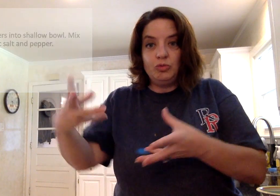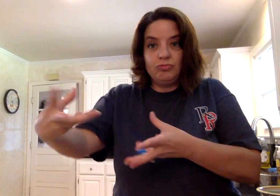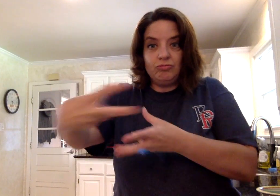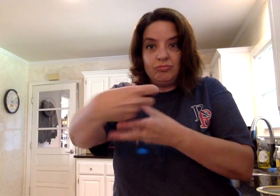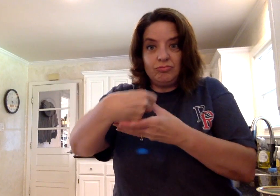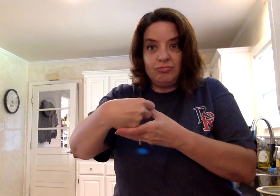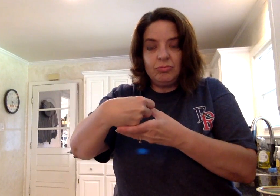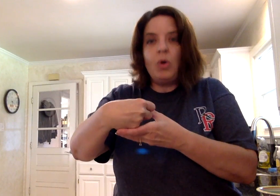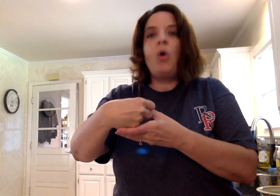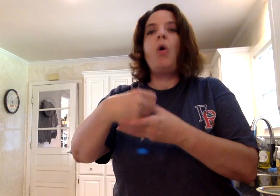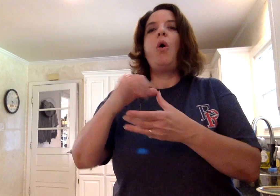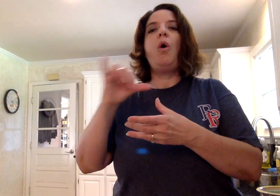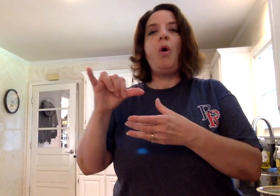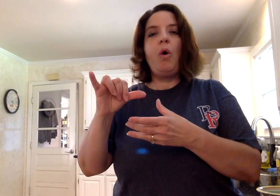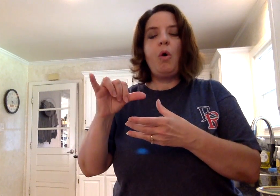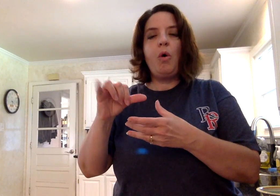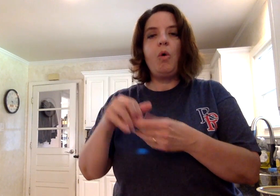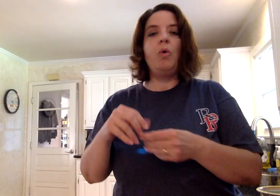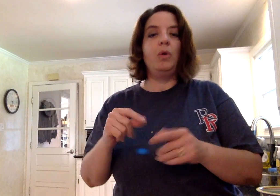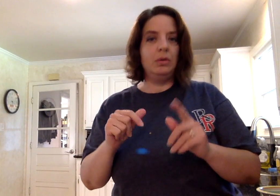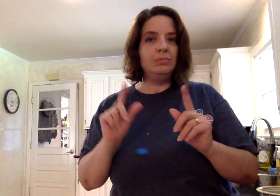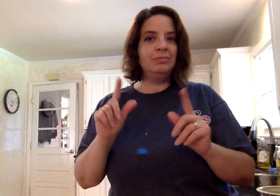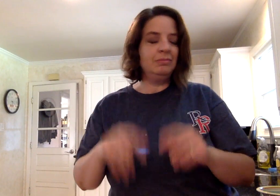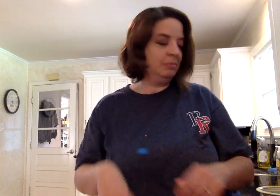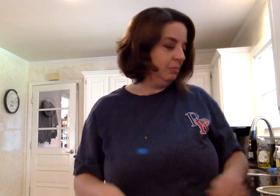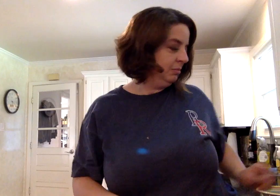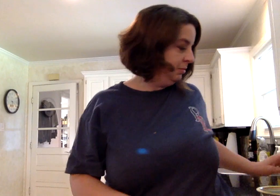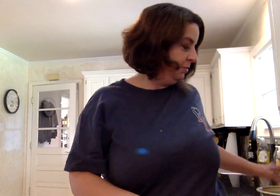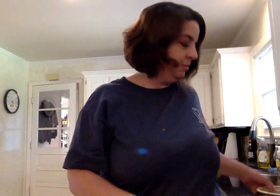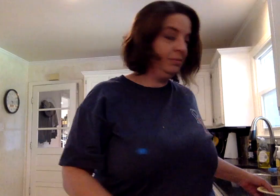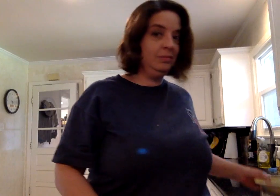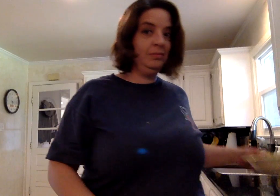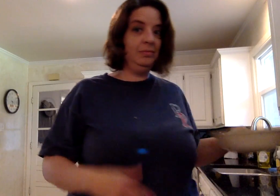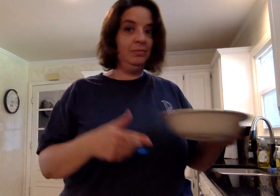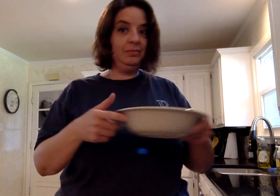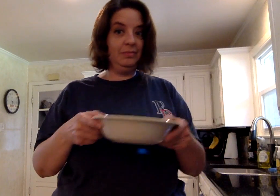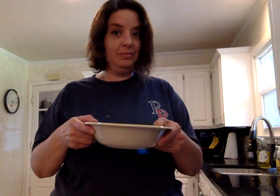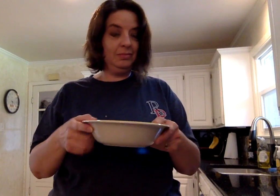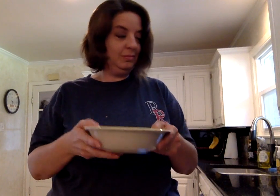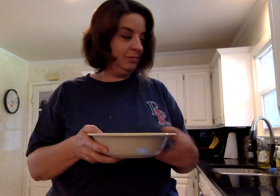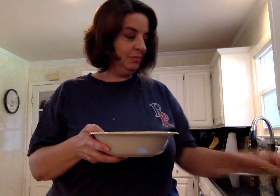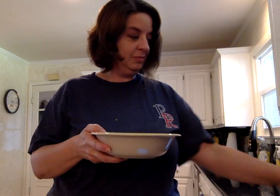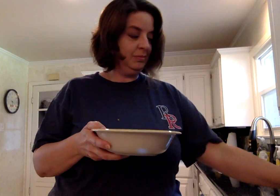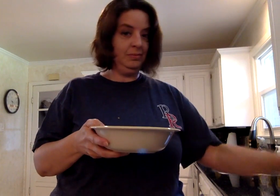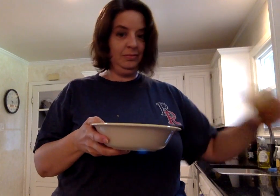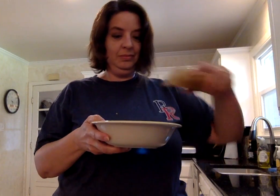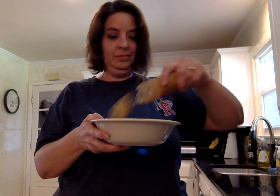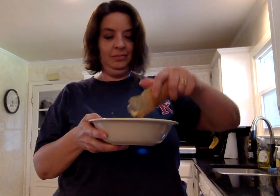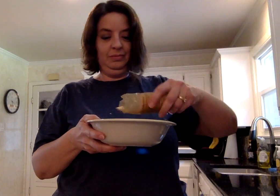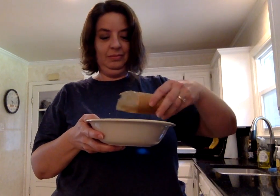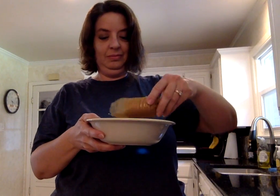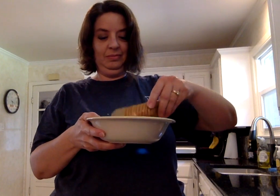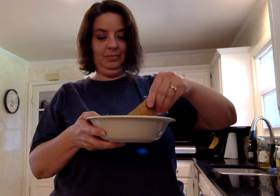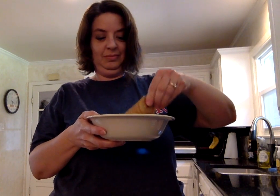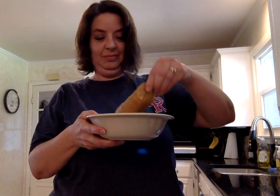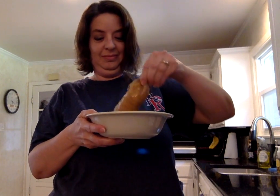need a bowl to gather all the crumbs in. Oh, okay. So let me try that again. Bowl. And here's